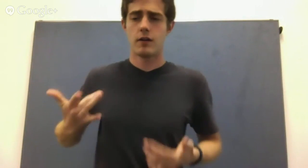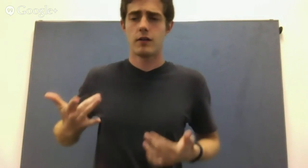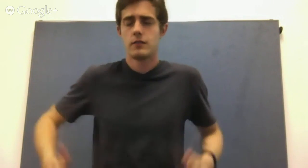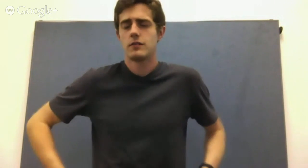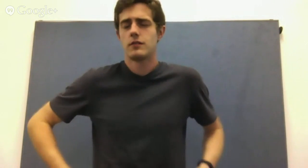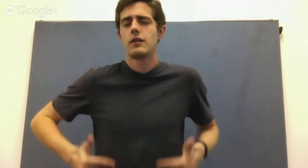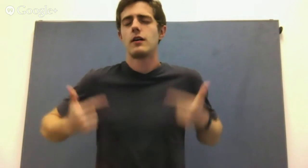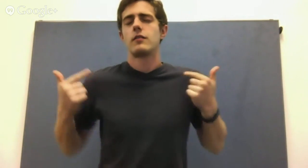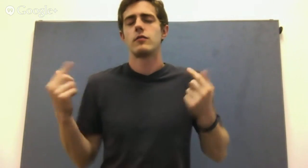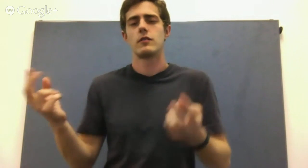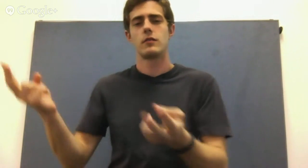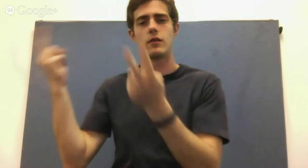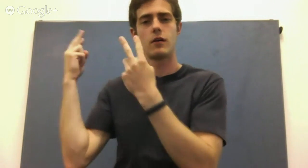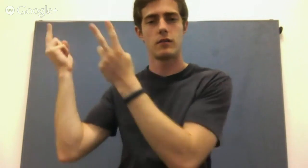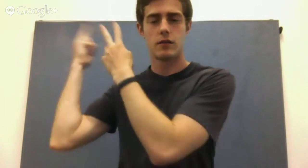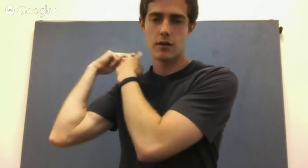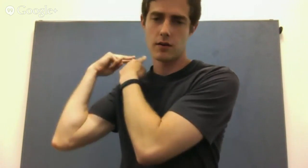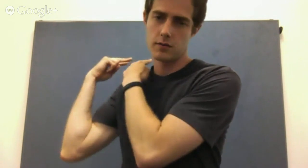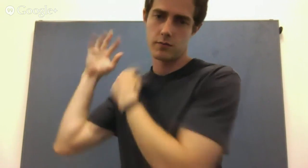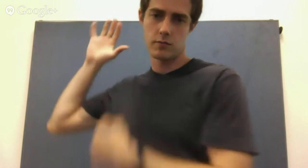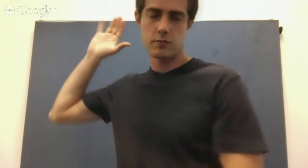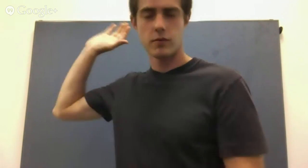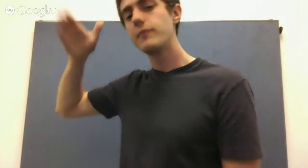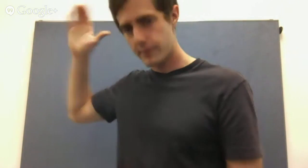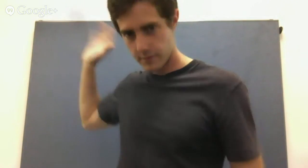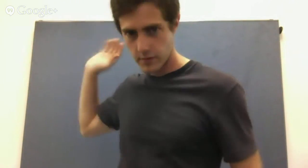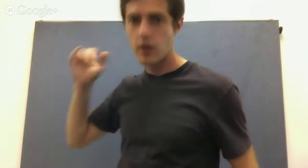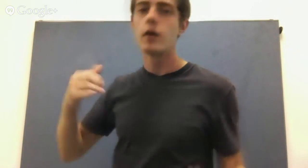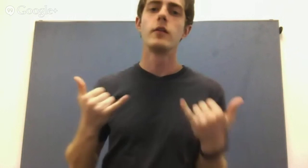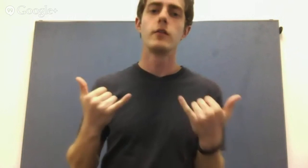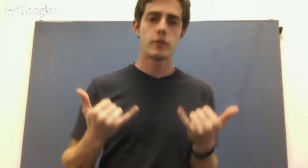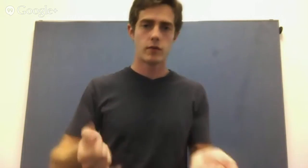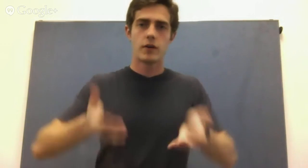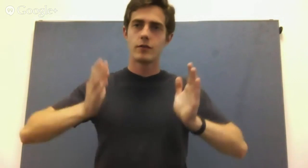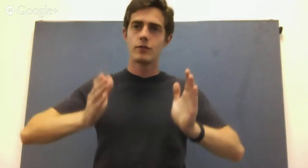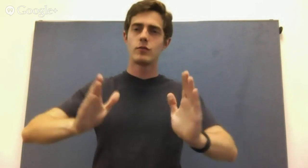this alive in a long time. All the streets are